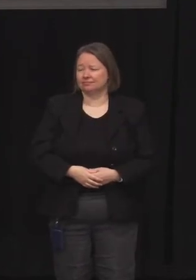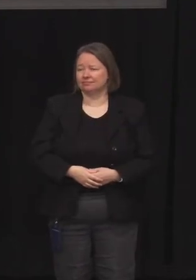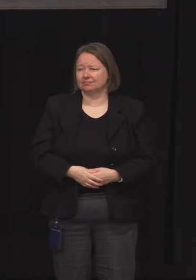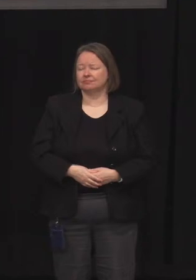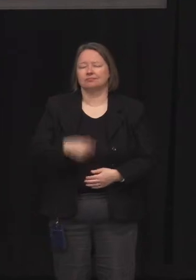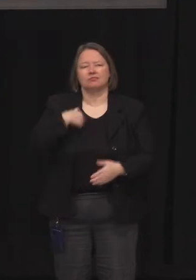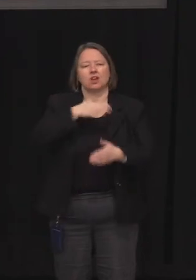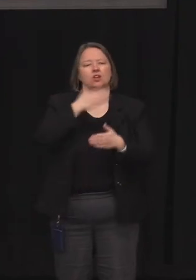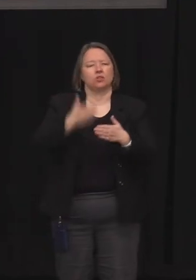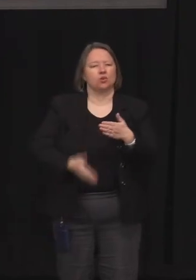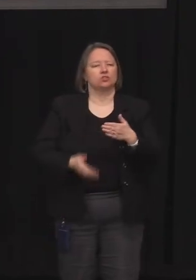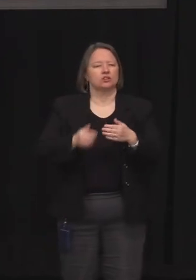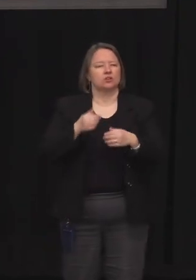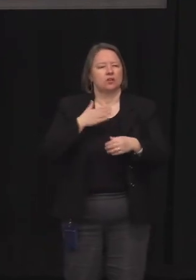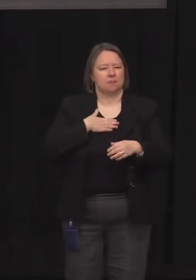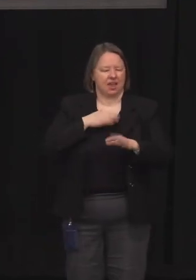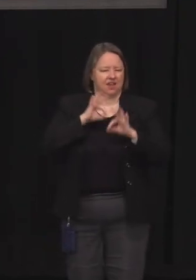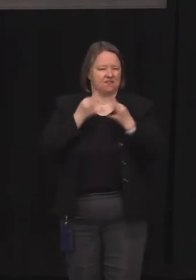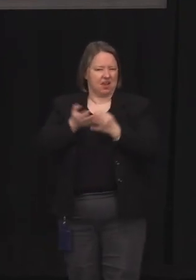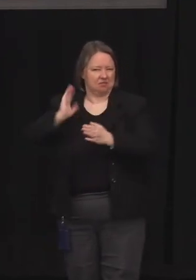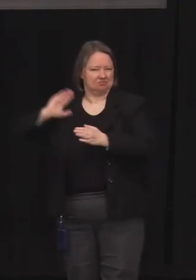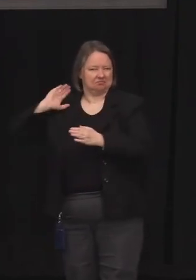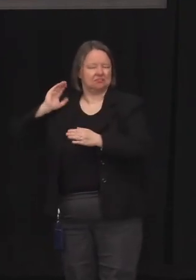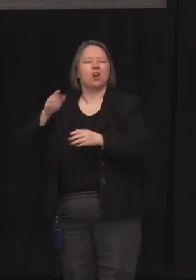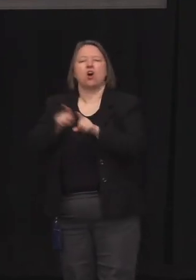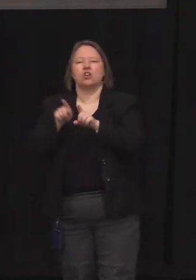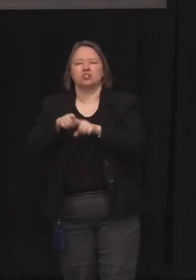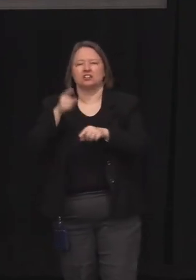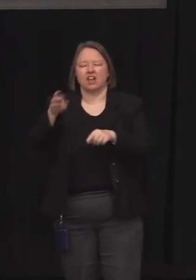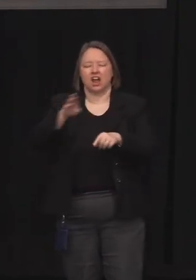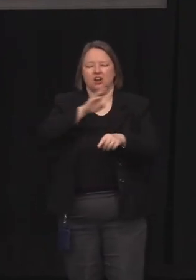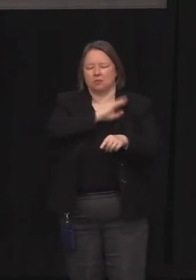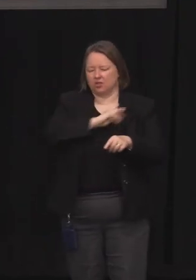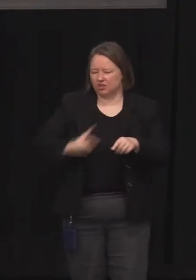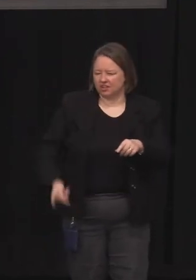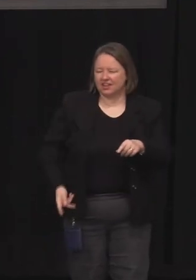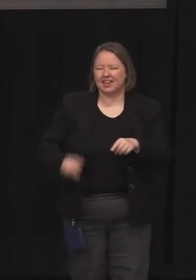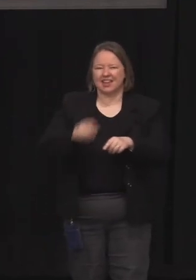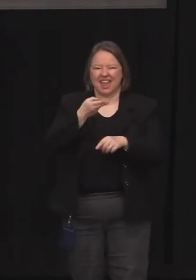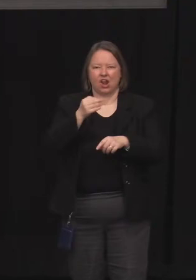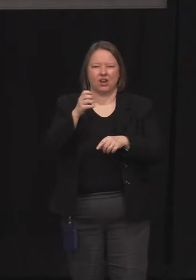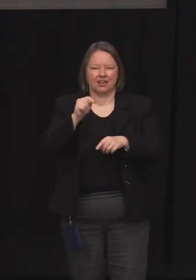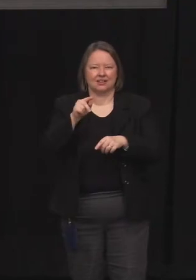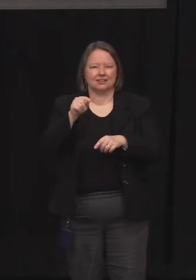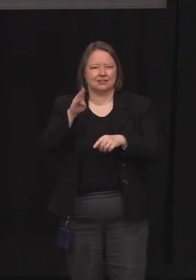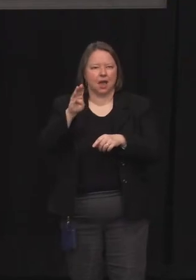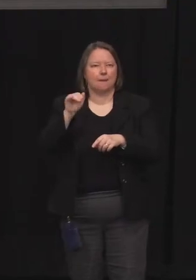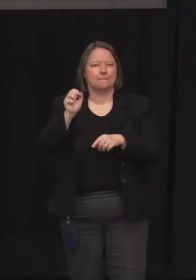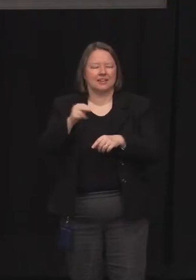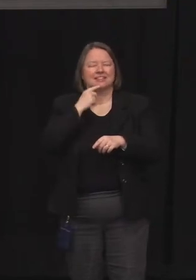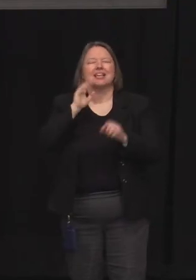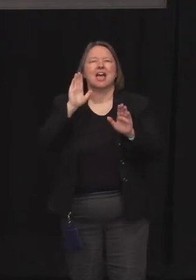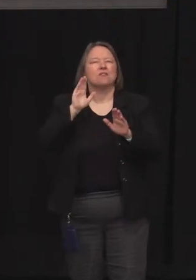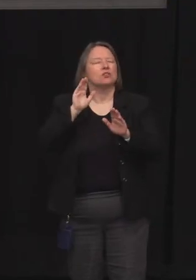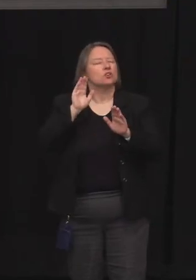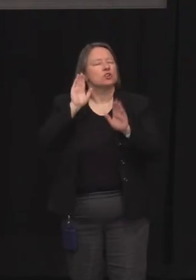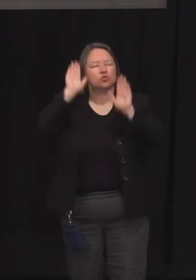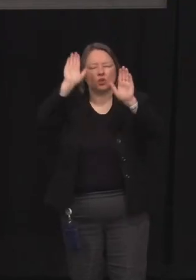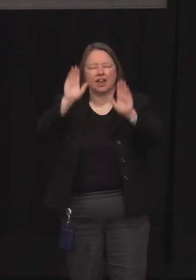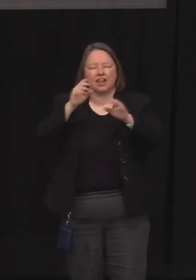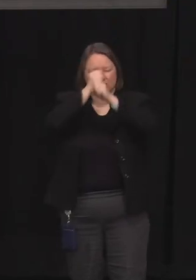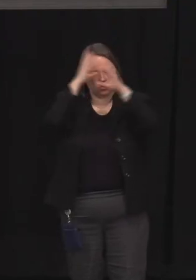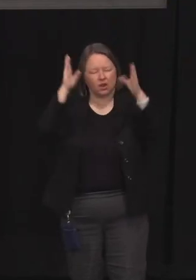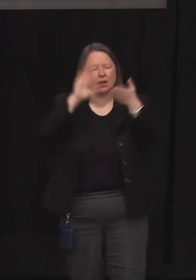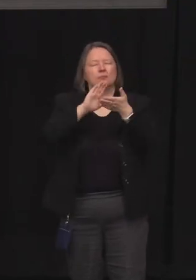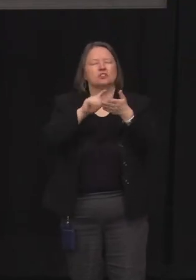Let me close with this. My ancestor, as well as Reverend Dr. King's ancestor, Harriet Tubman, said, every great dream begins with the dreamer.